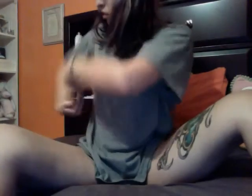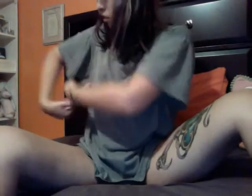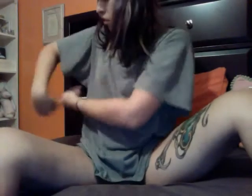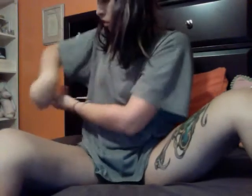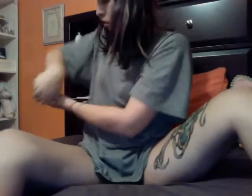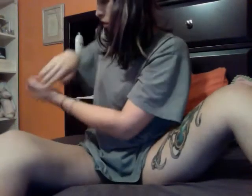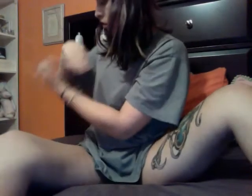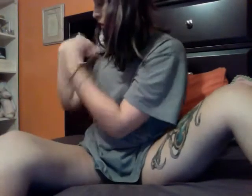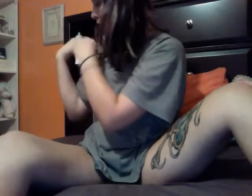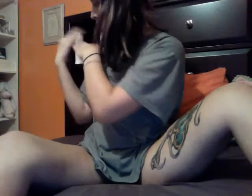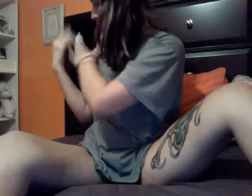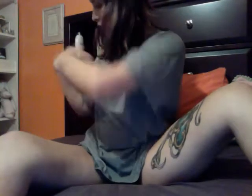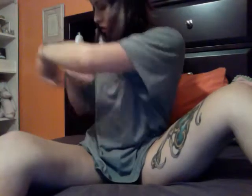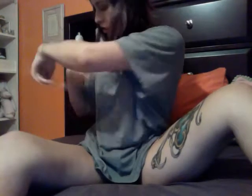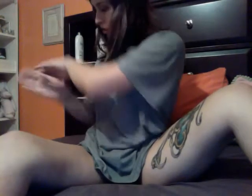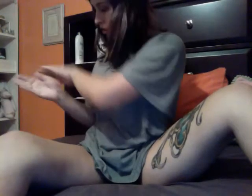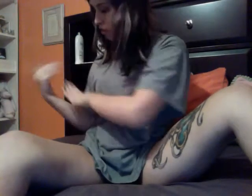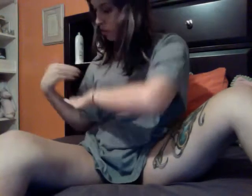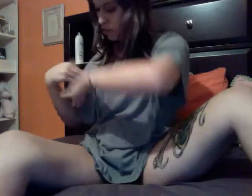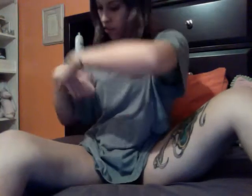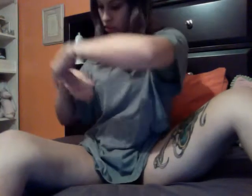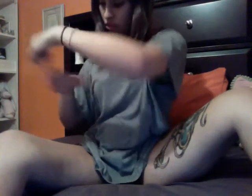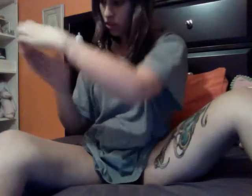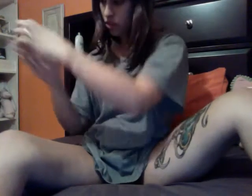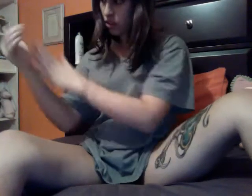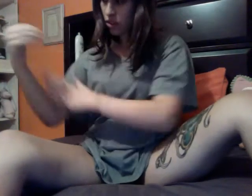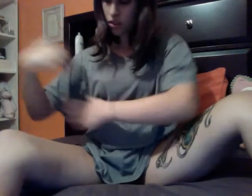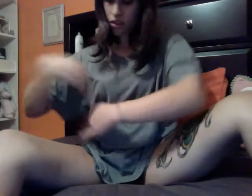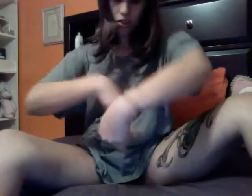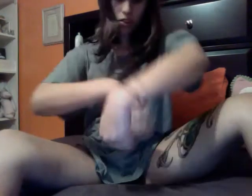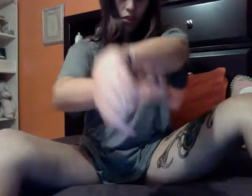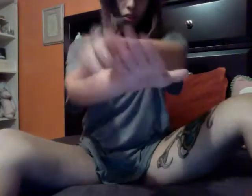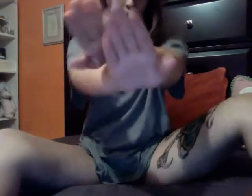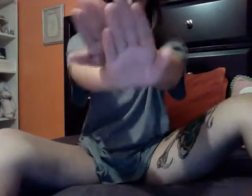still remember that day we met in December, oh baby.